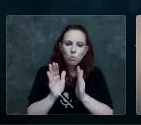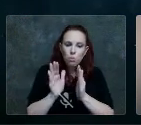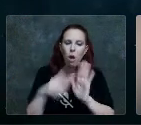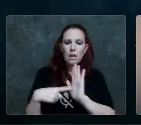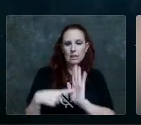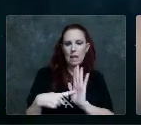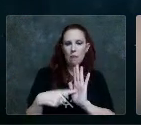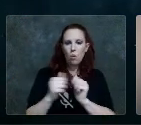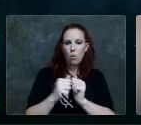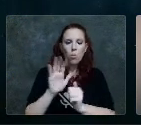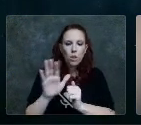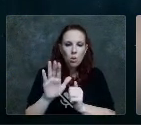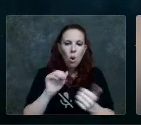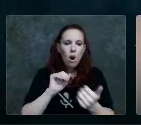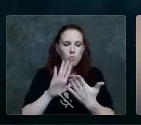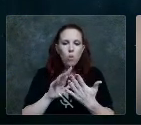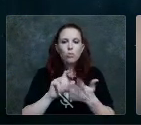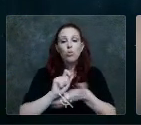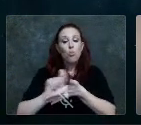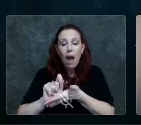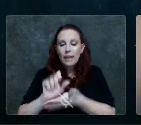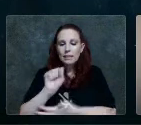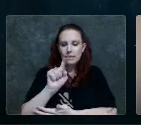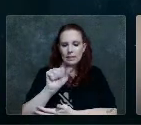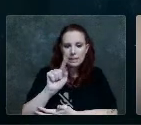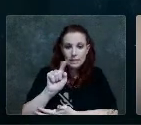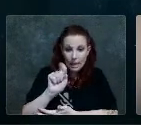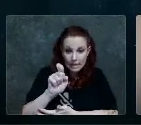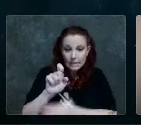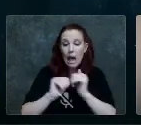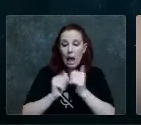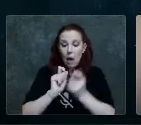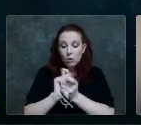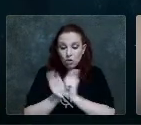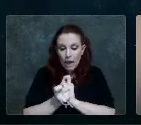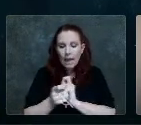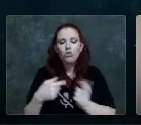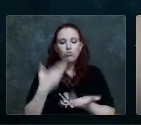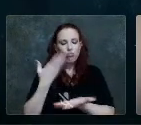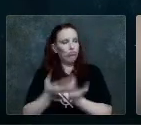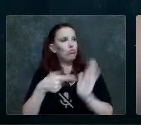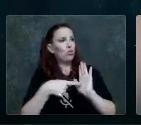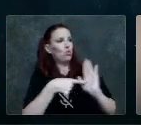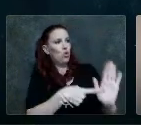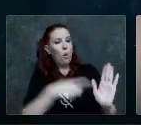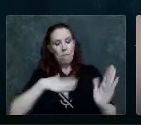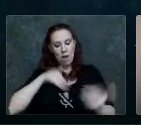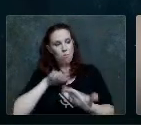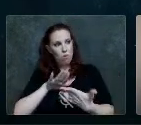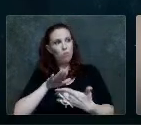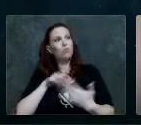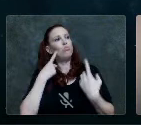write down the state, write down how it changes so that you can show to yourself and the interviewer, yep, my approach works. It handles this